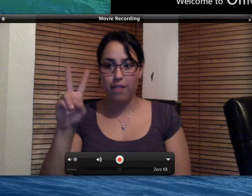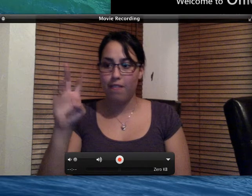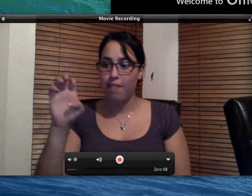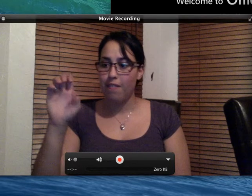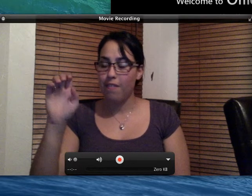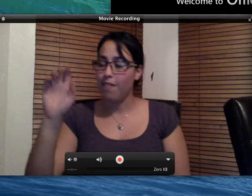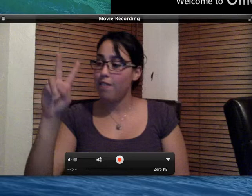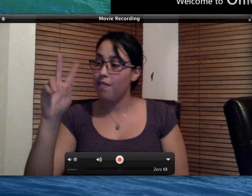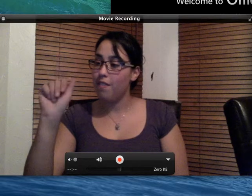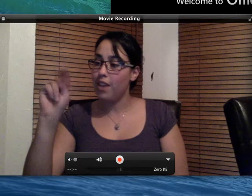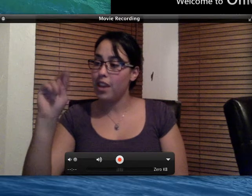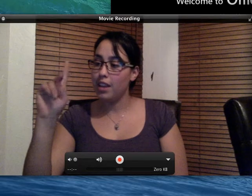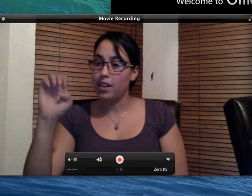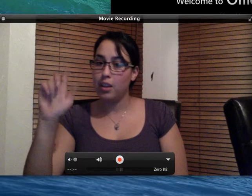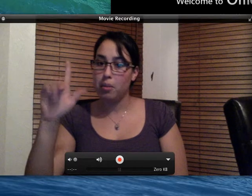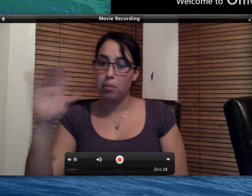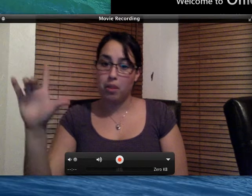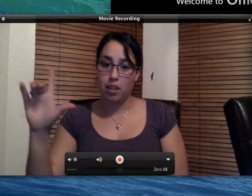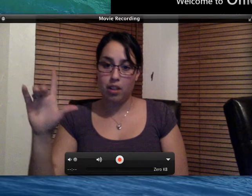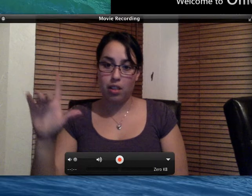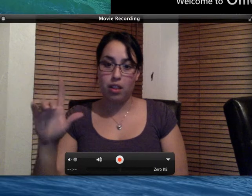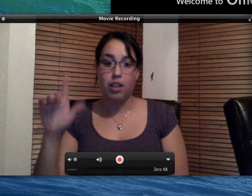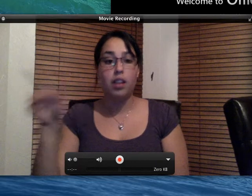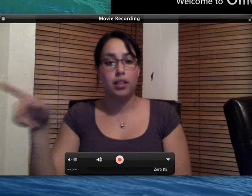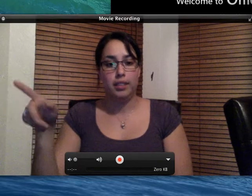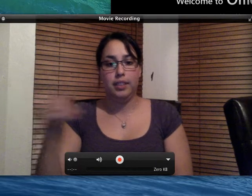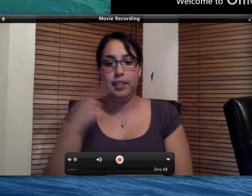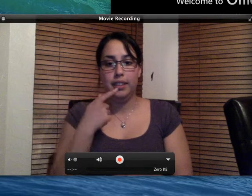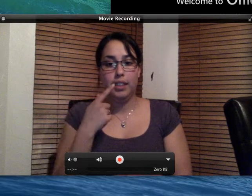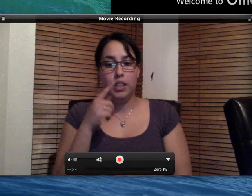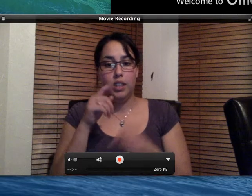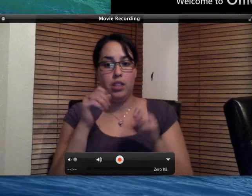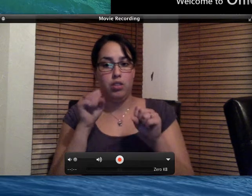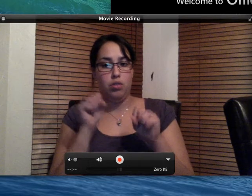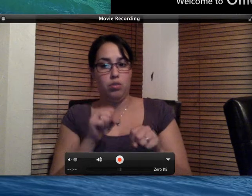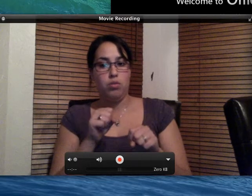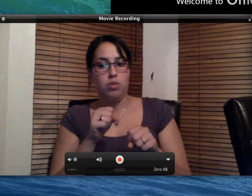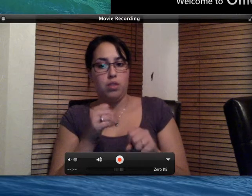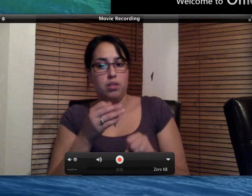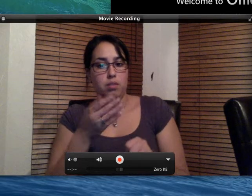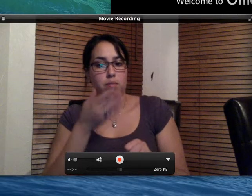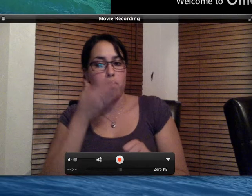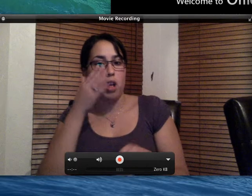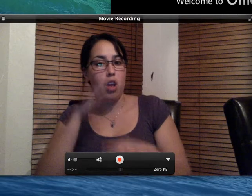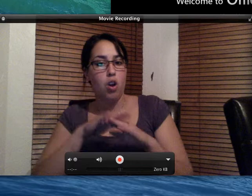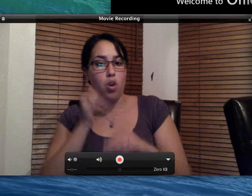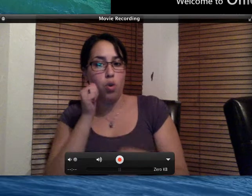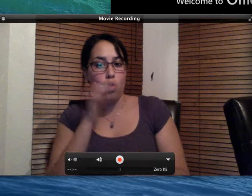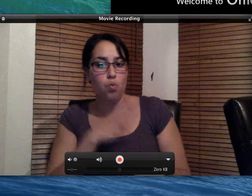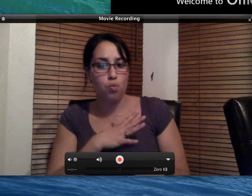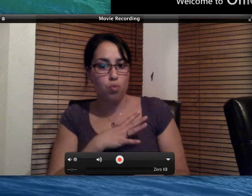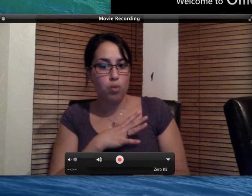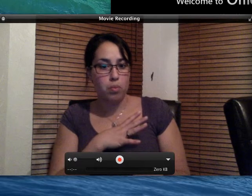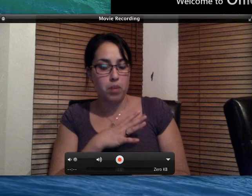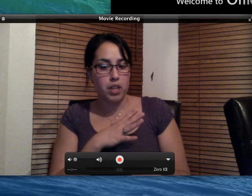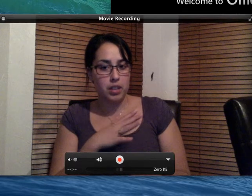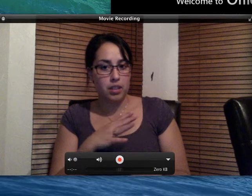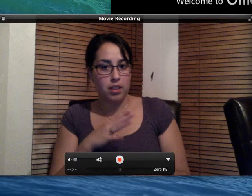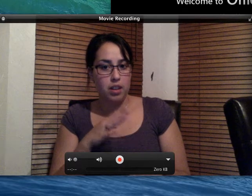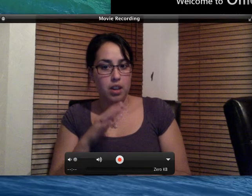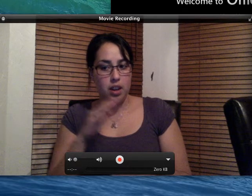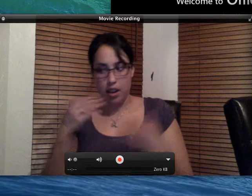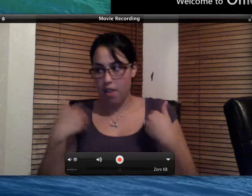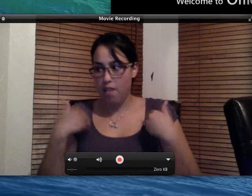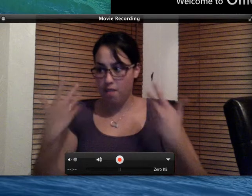of a woman within about an hour after sexual intercourse. Theodore van de Velde was something of a semen